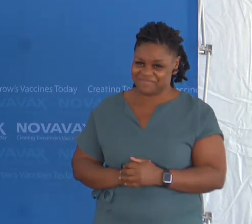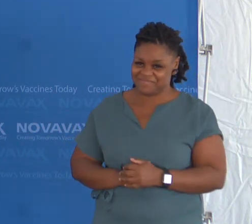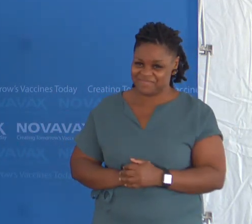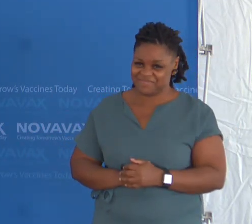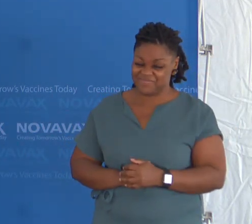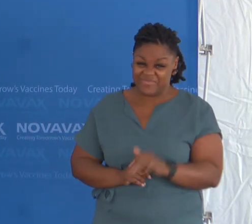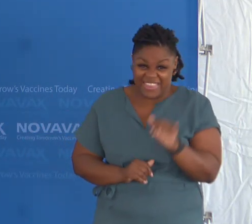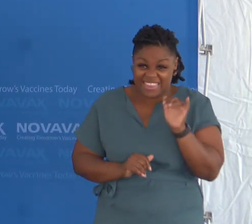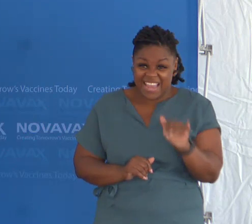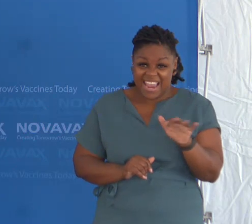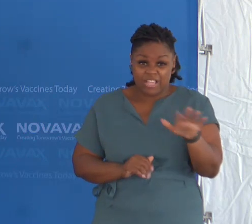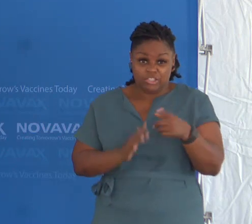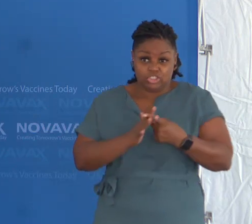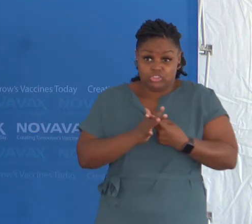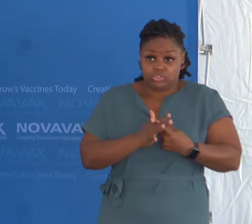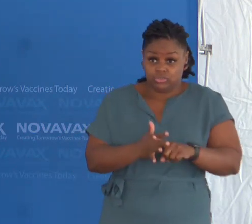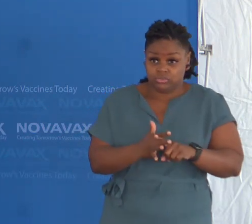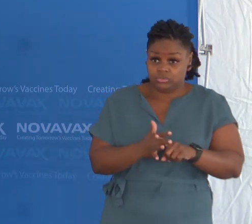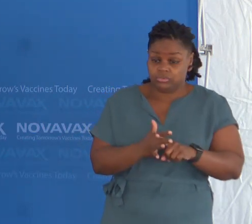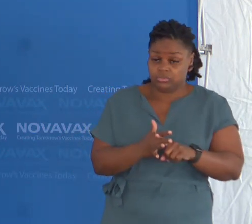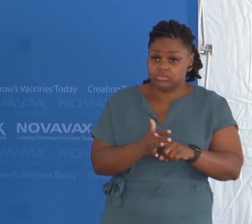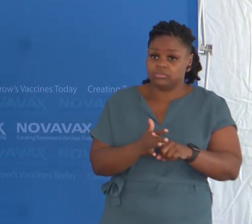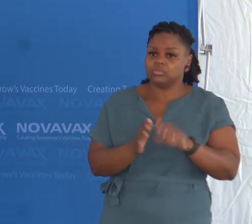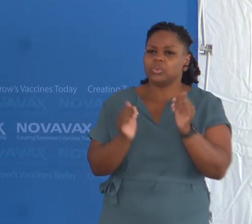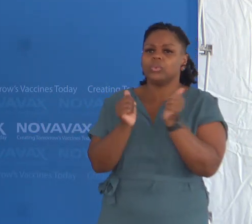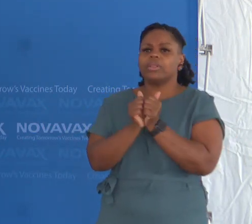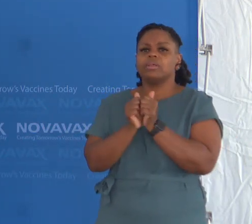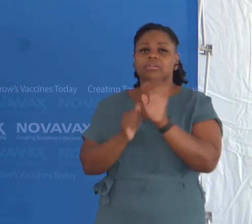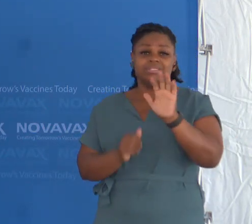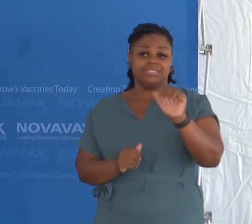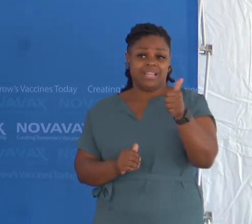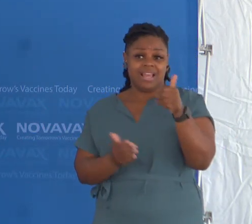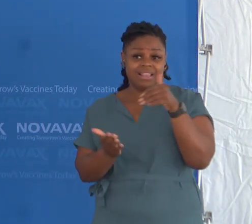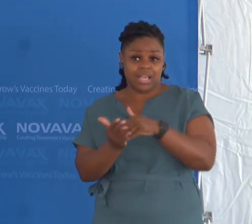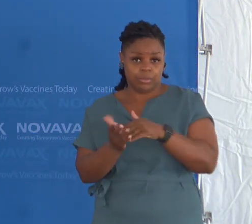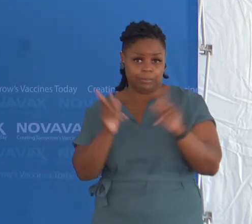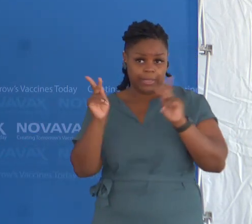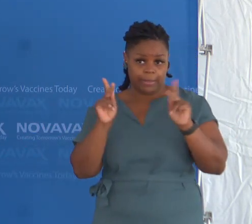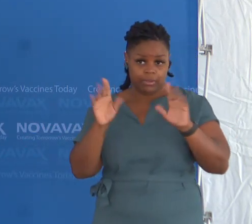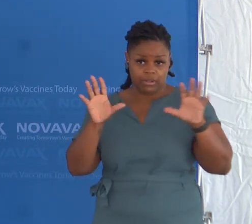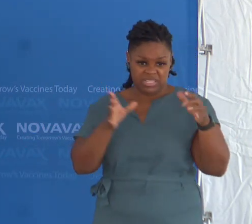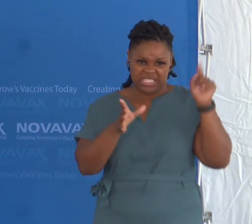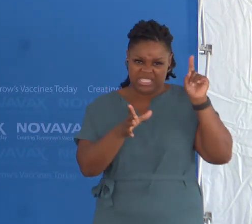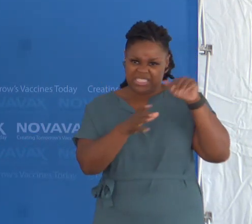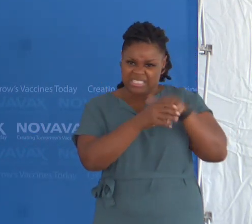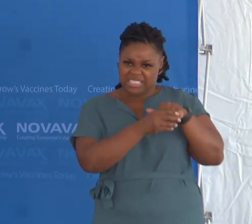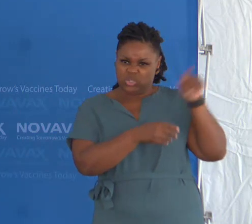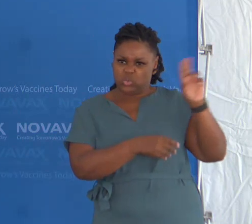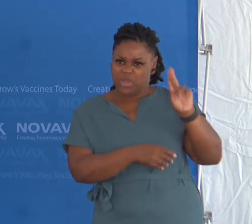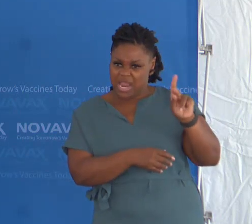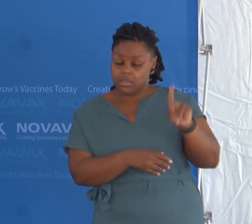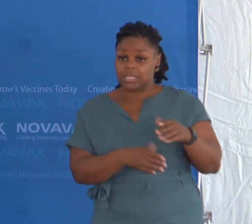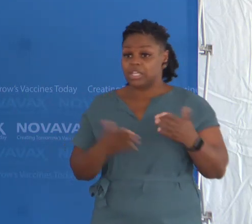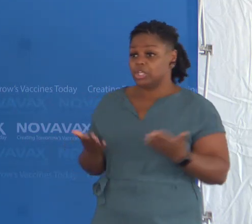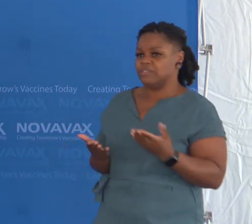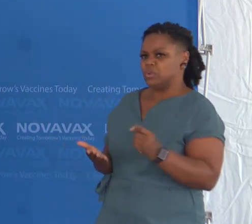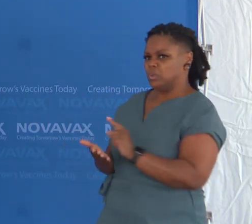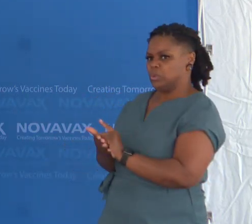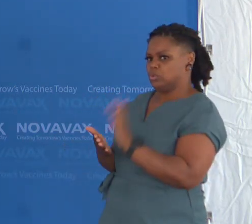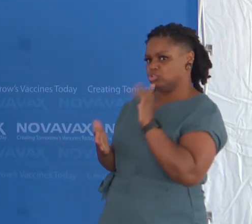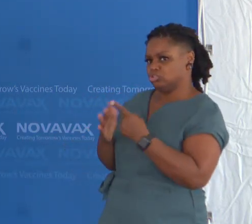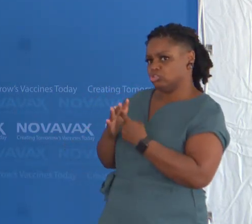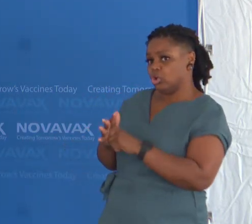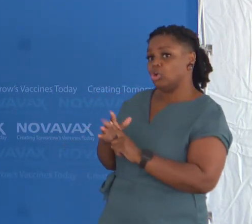starting in 10,000 people, a trial that's starting in the U.S. in a few weeks, that'll be 30,000